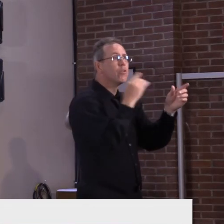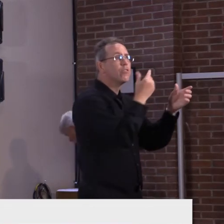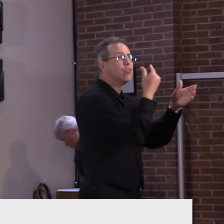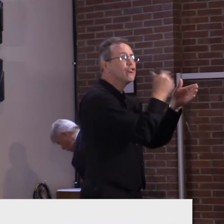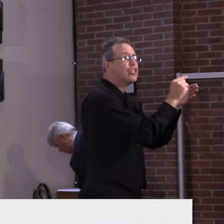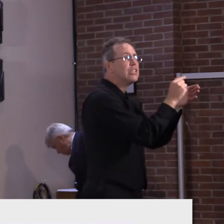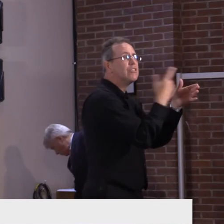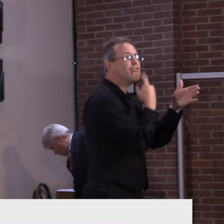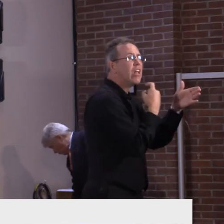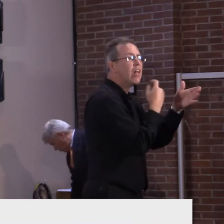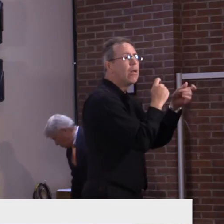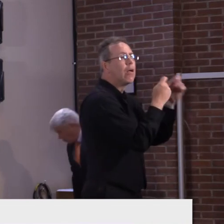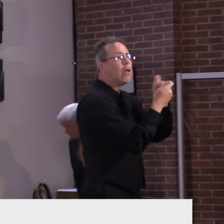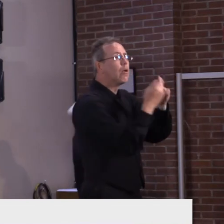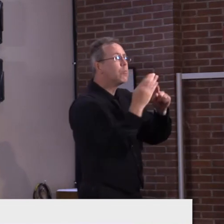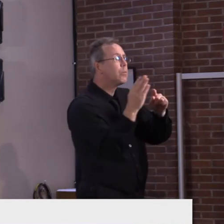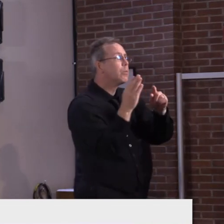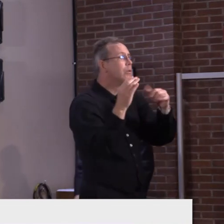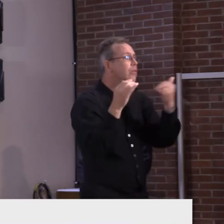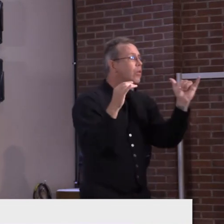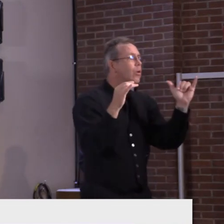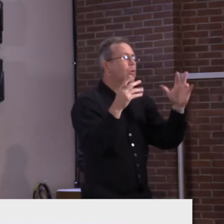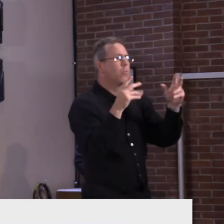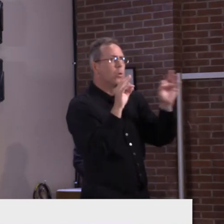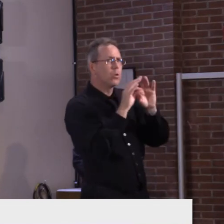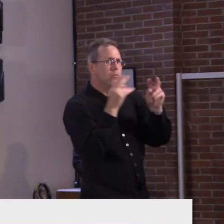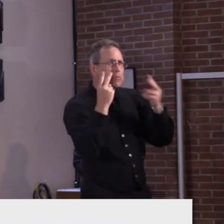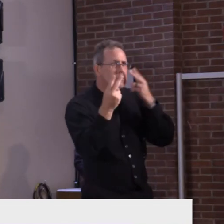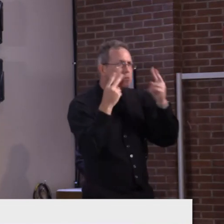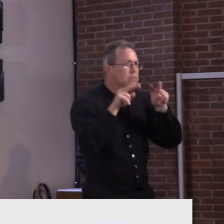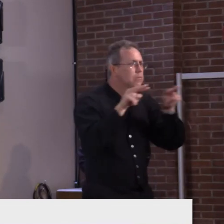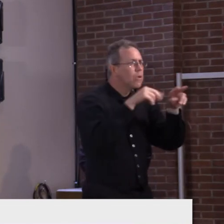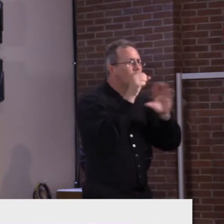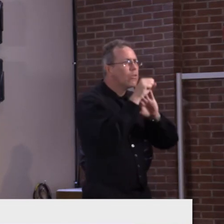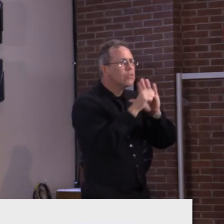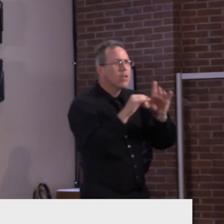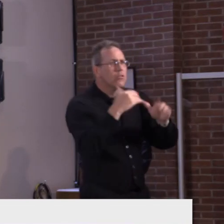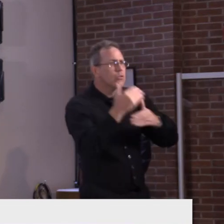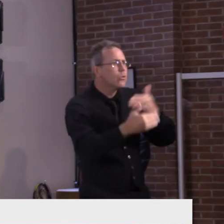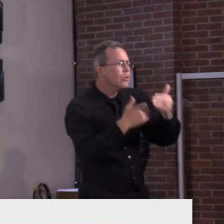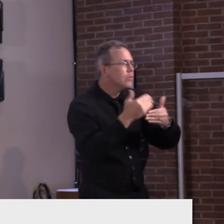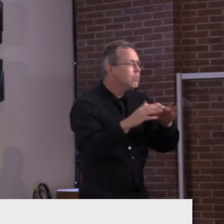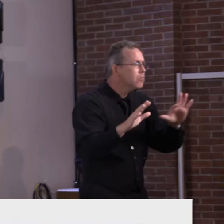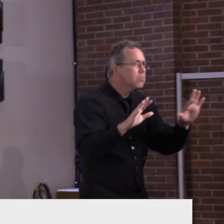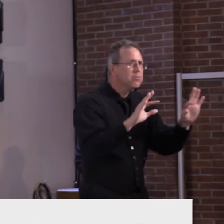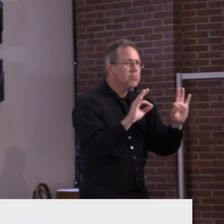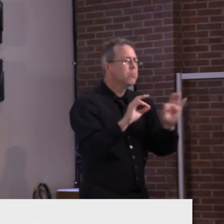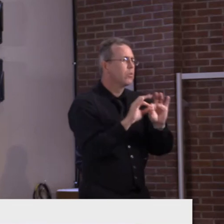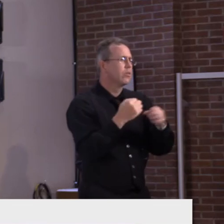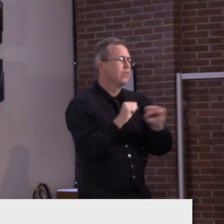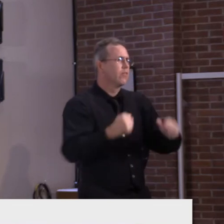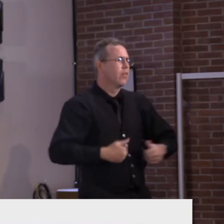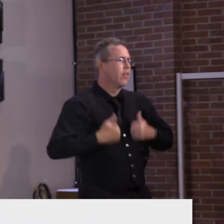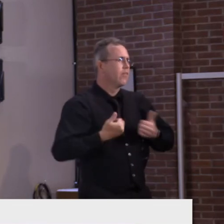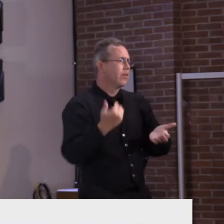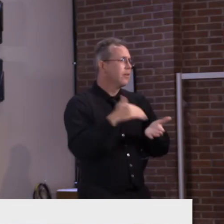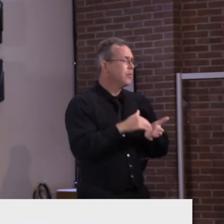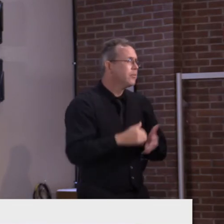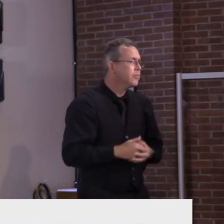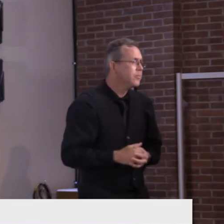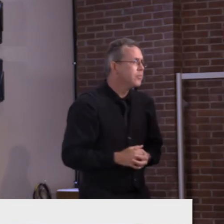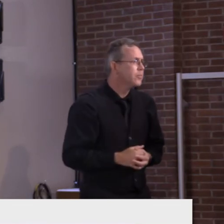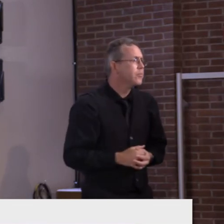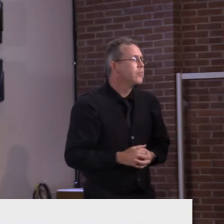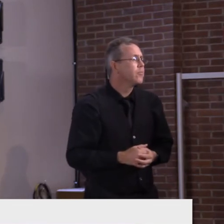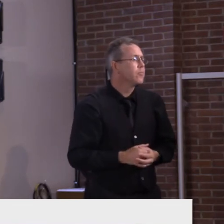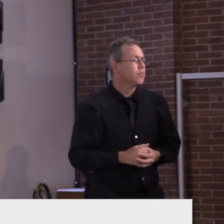to try to get back to that kind of lifestyle. I would hate to think that the whole future is going to be frequent return